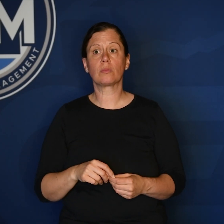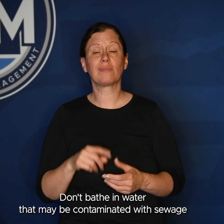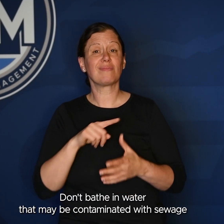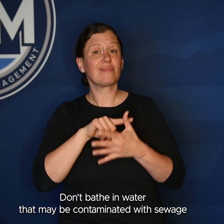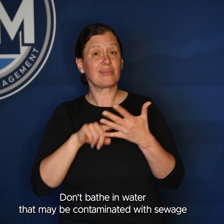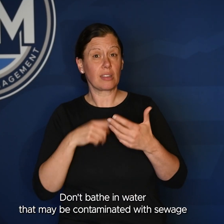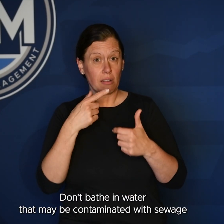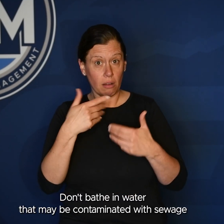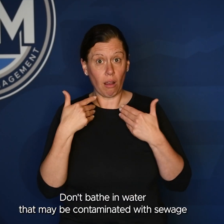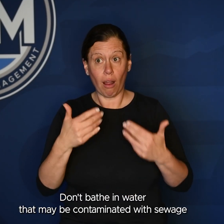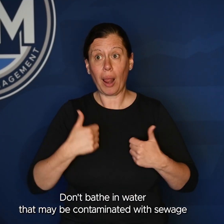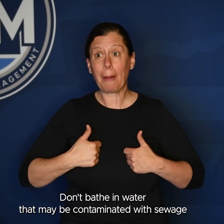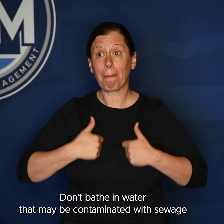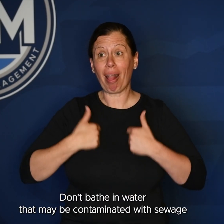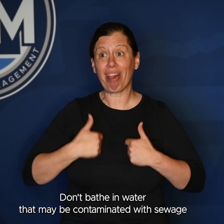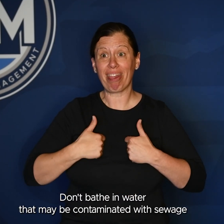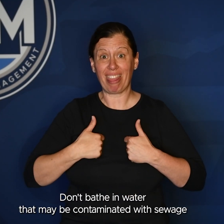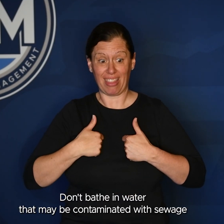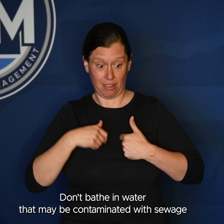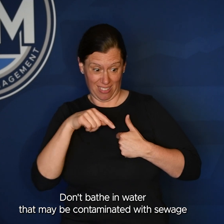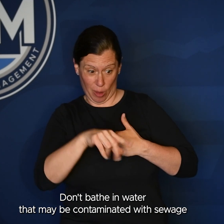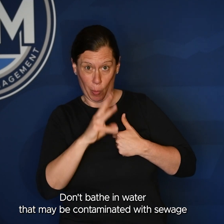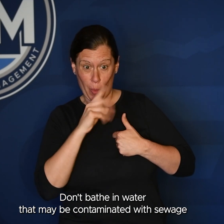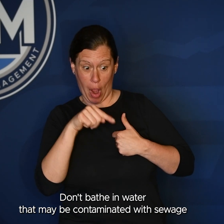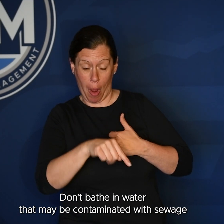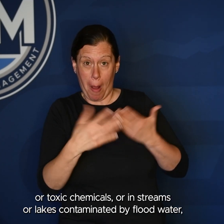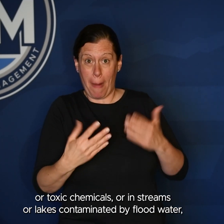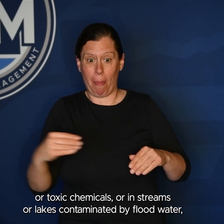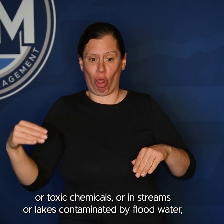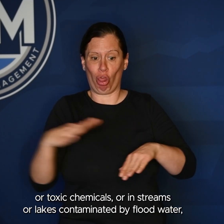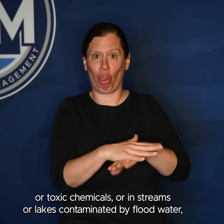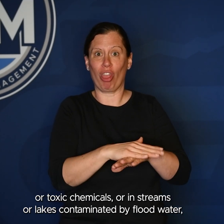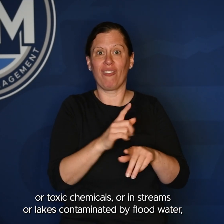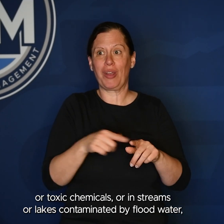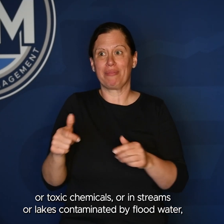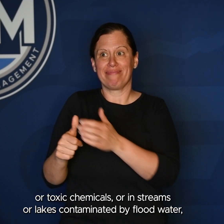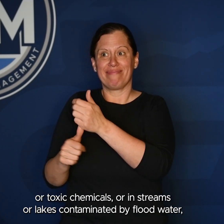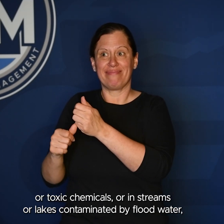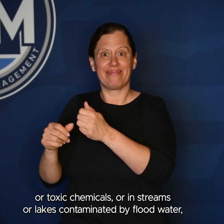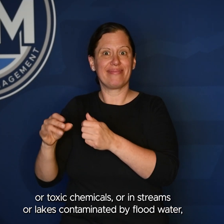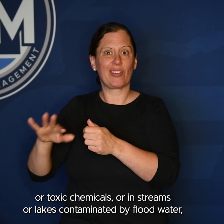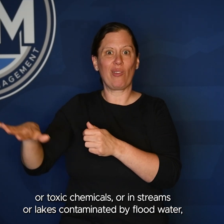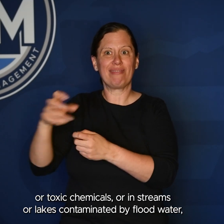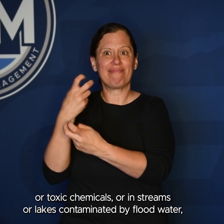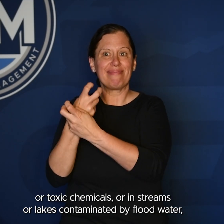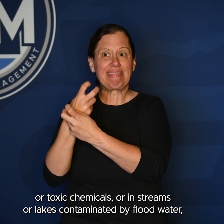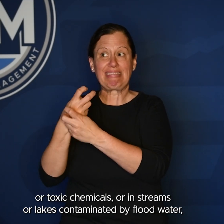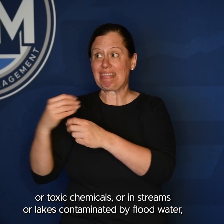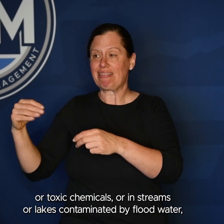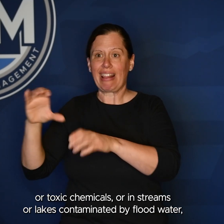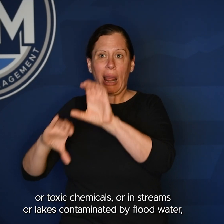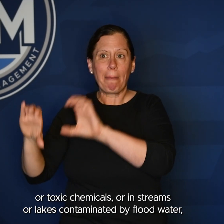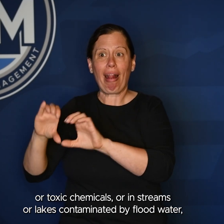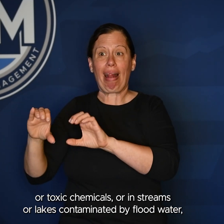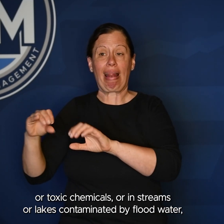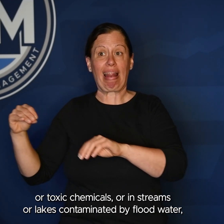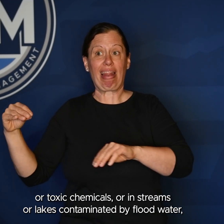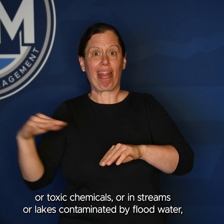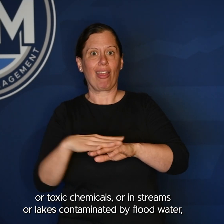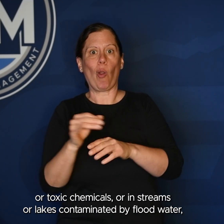Don't bathe in water that may be contaminated with sewage or toxic chemicals, or in streams or lakes contaminated by floodwater,